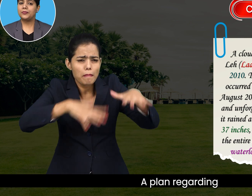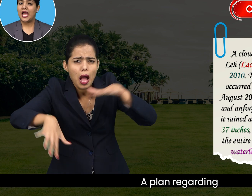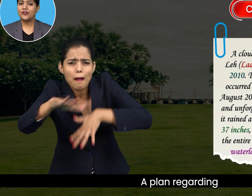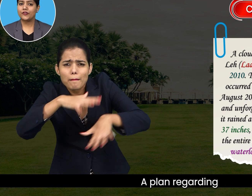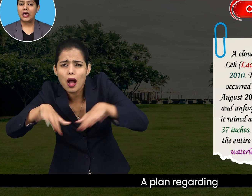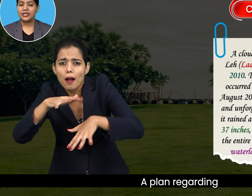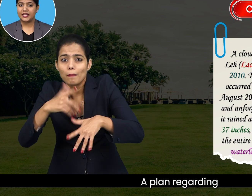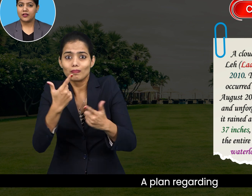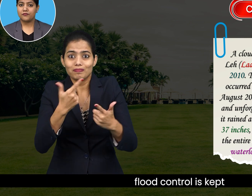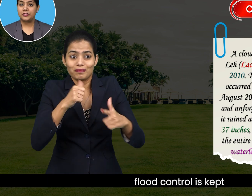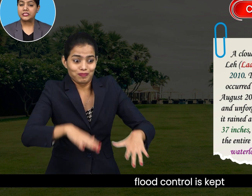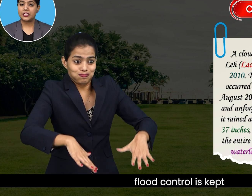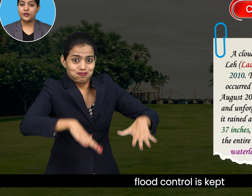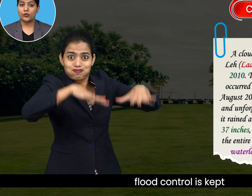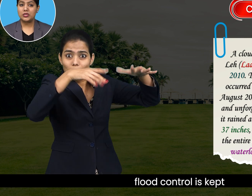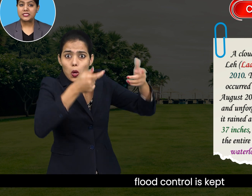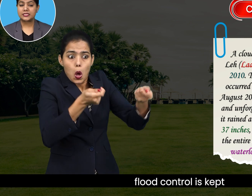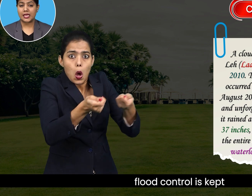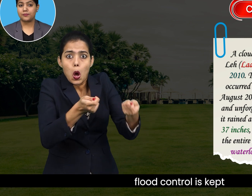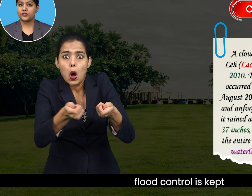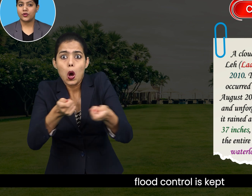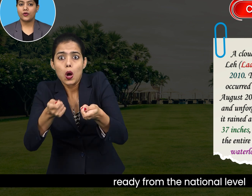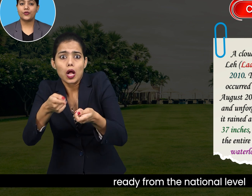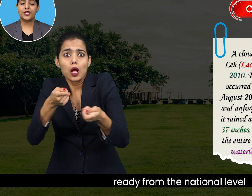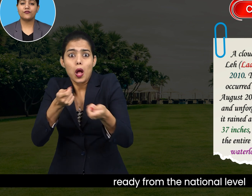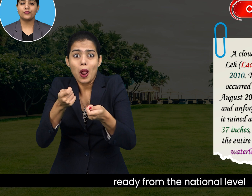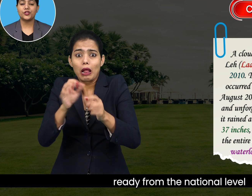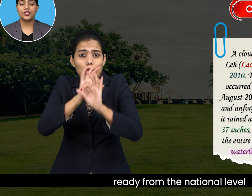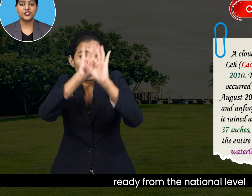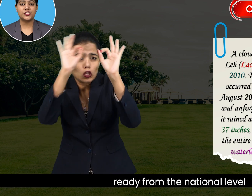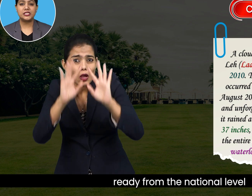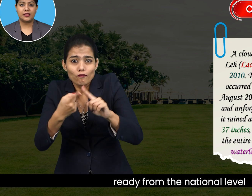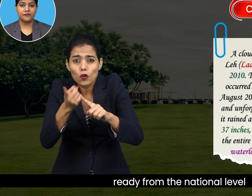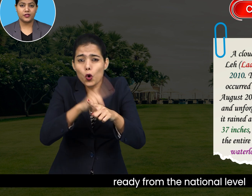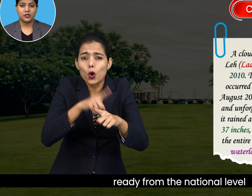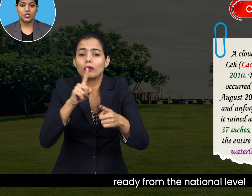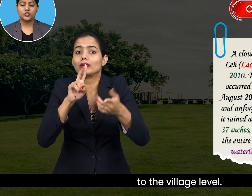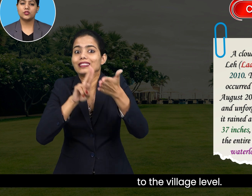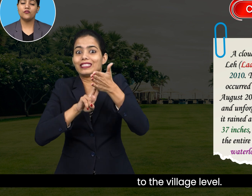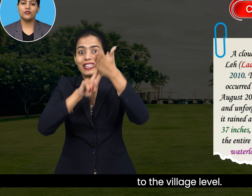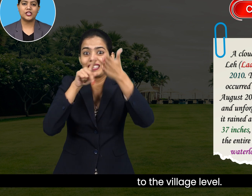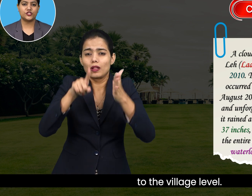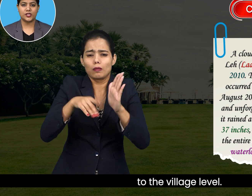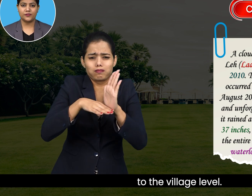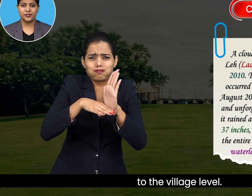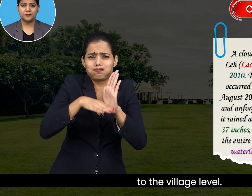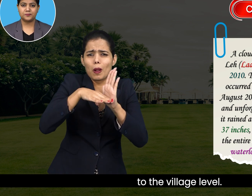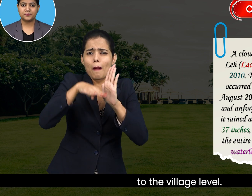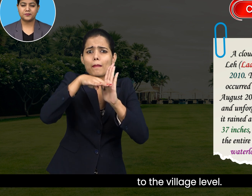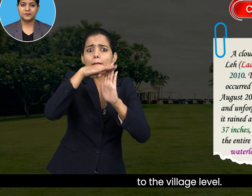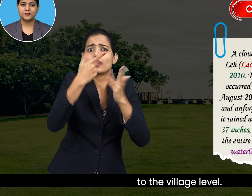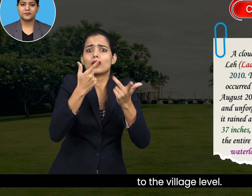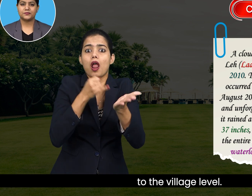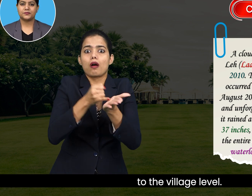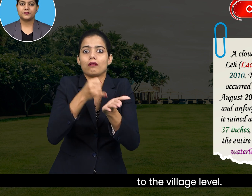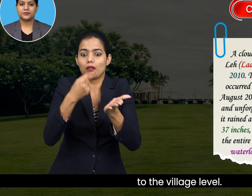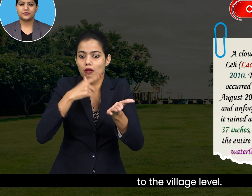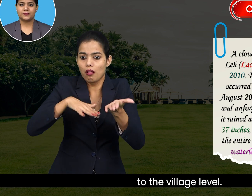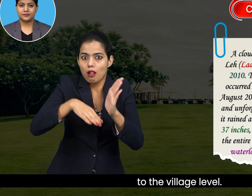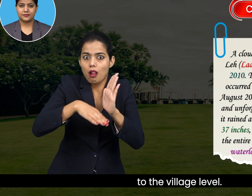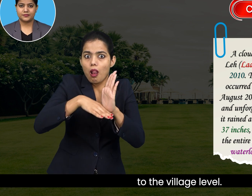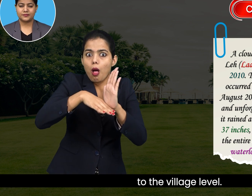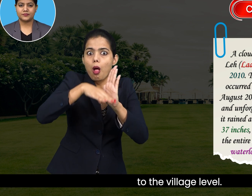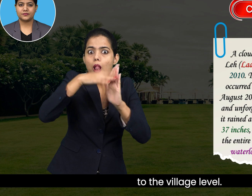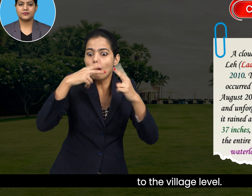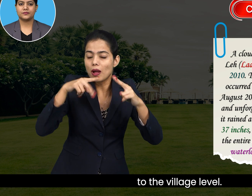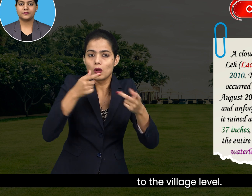A plan regarding flood control is kept ready from the national level to the village level.